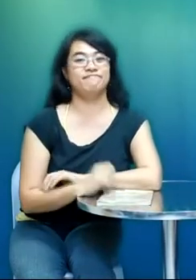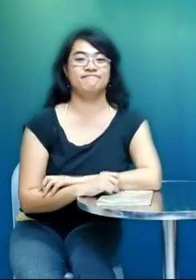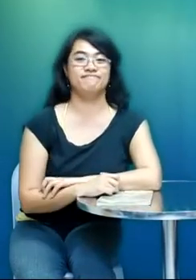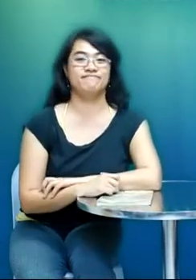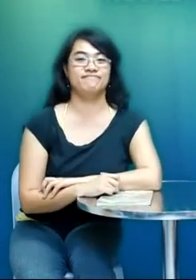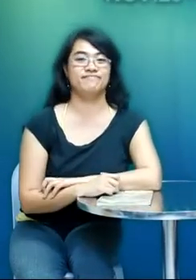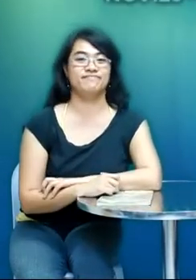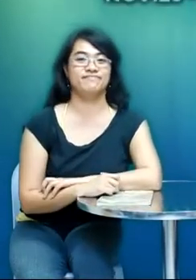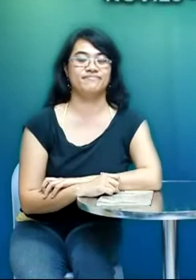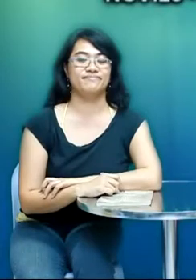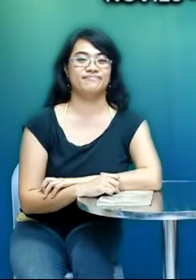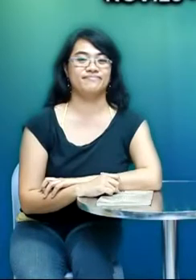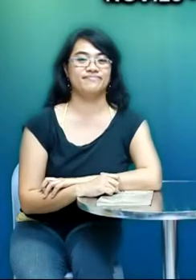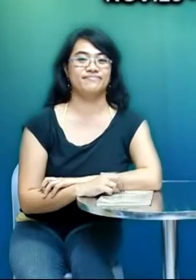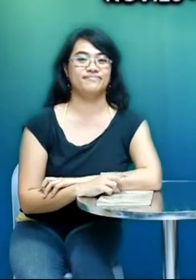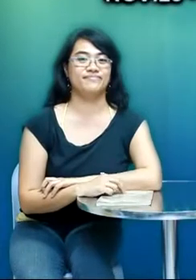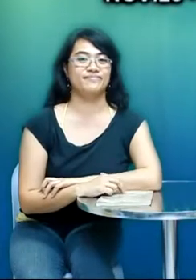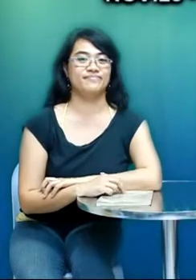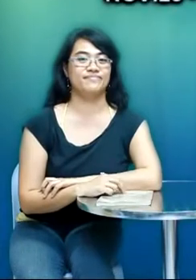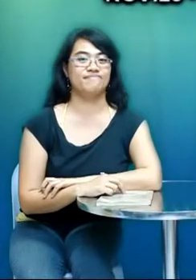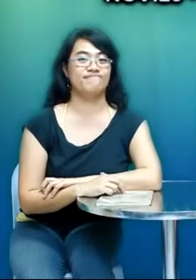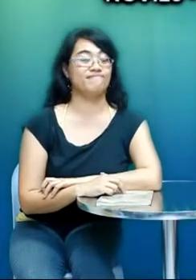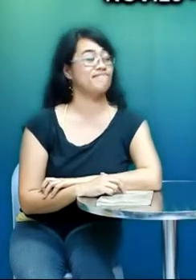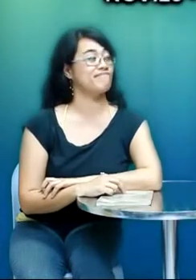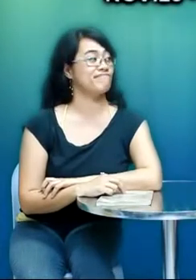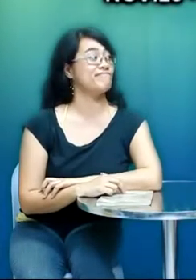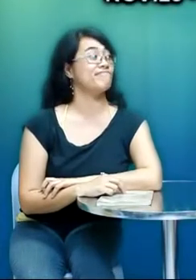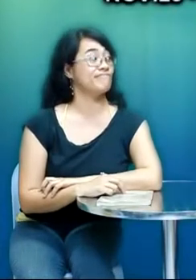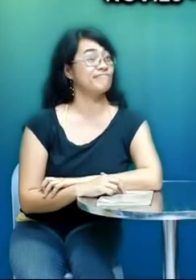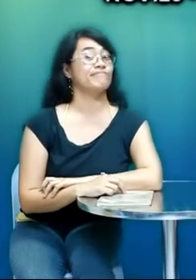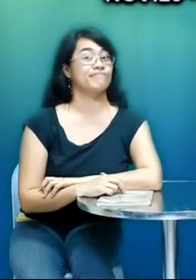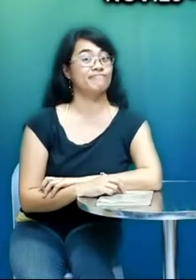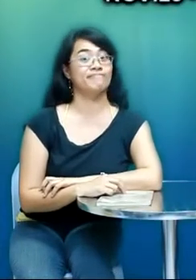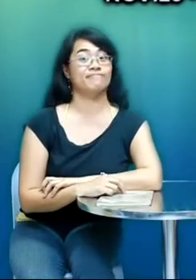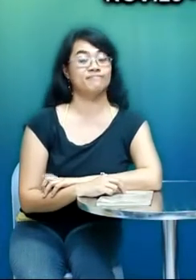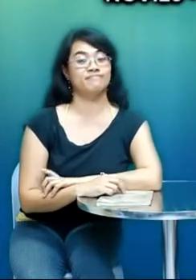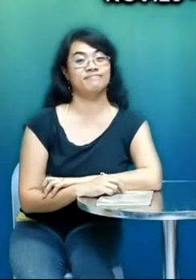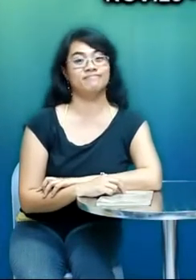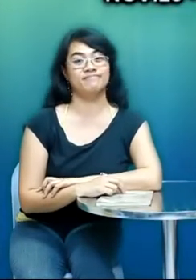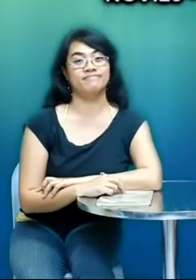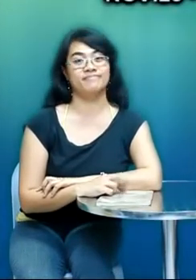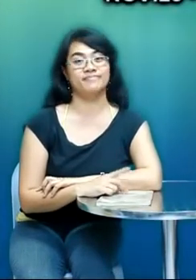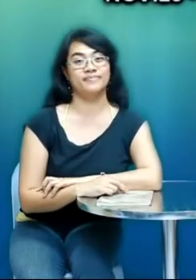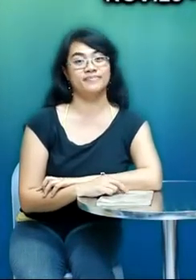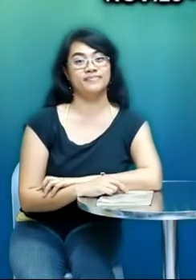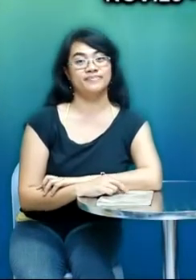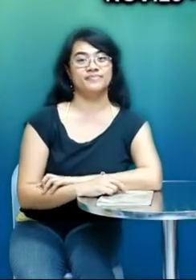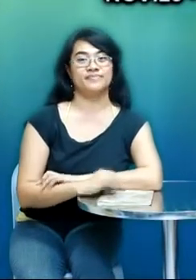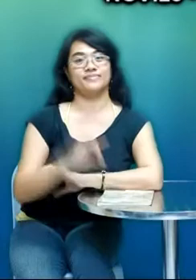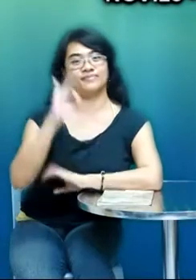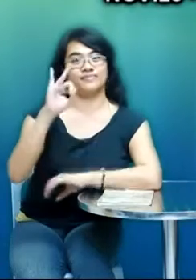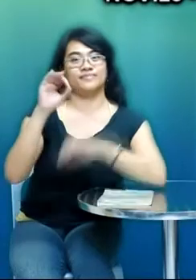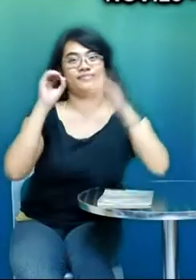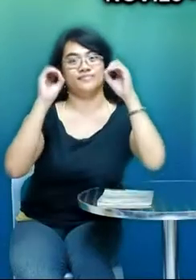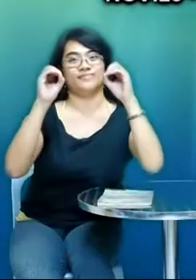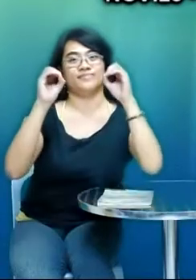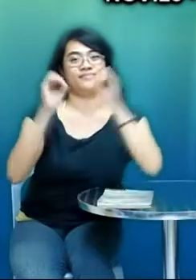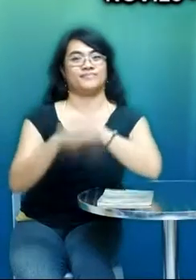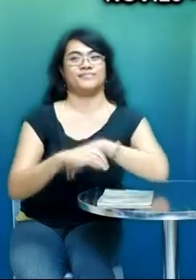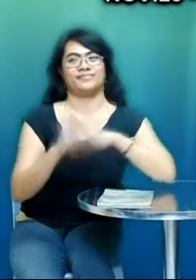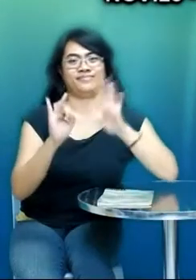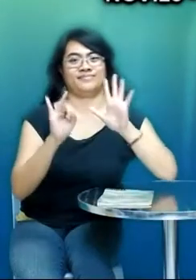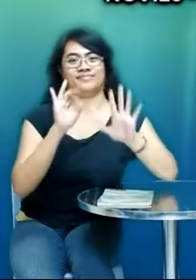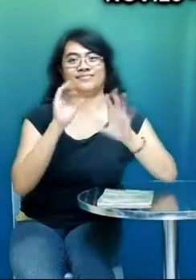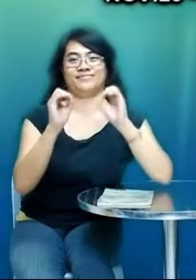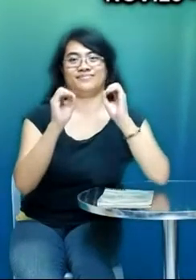Sunday. Lastly, CWEB Convention is fast approaching. That's in the last week of November. Over 700 pastors are